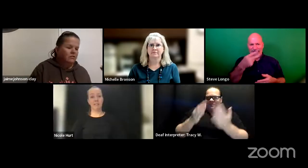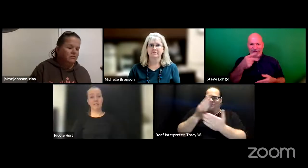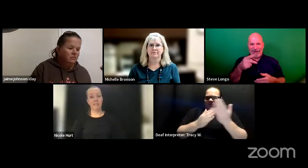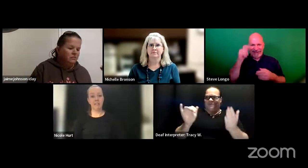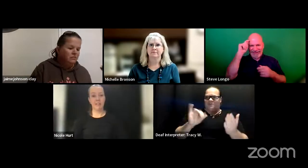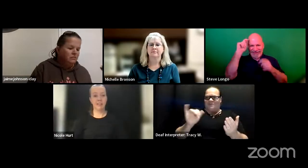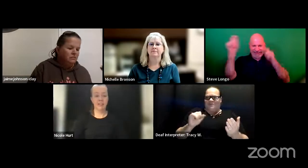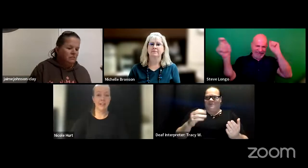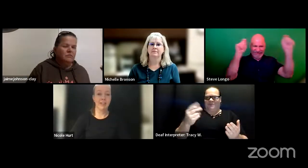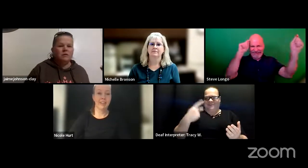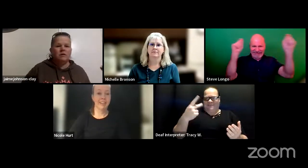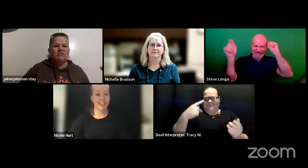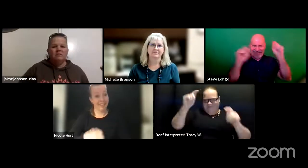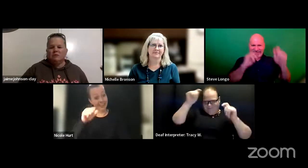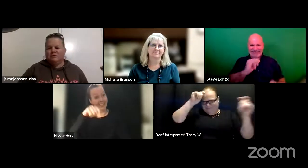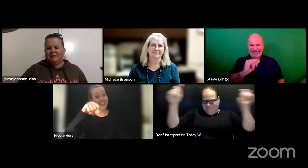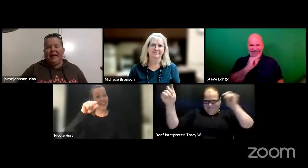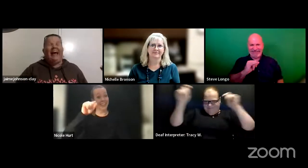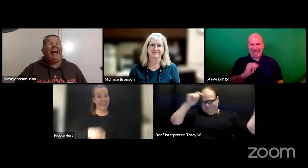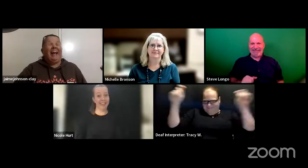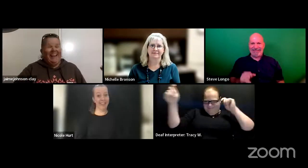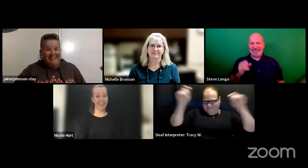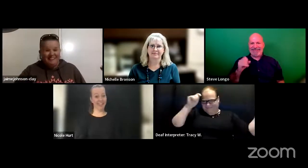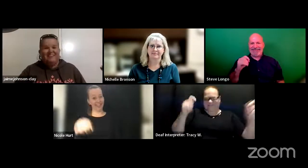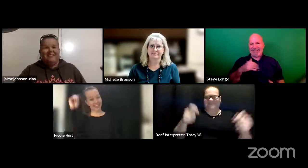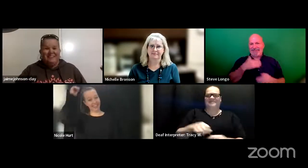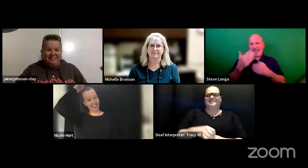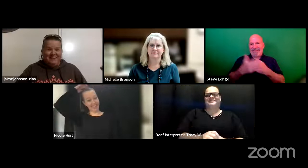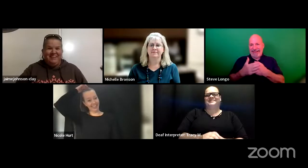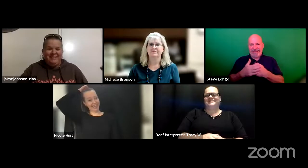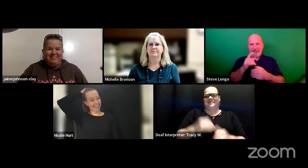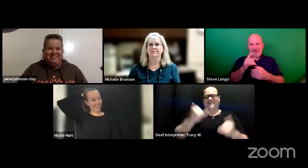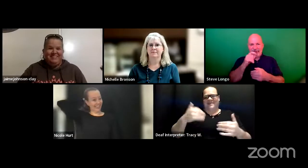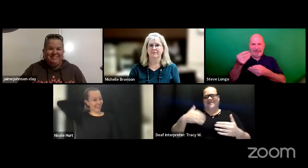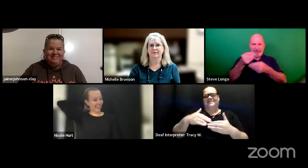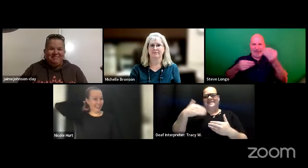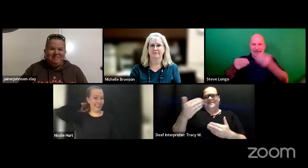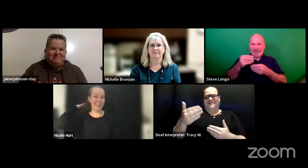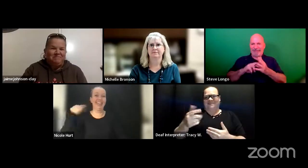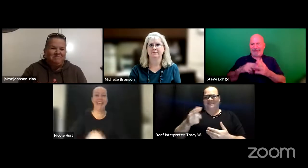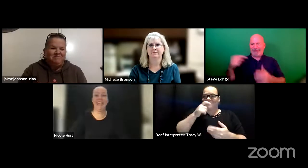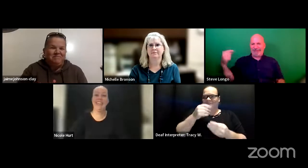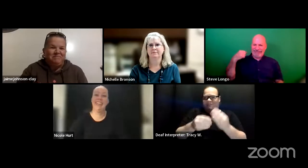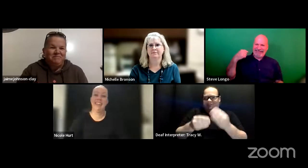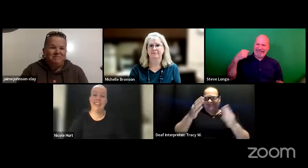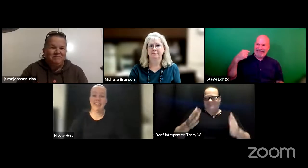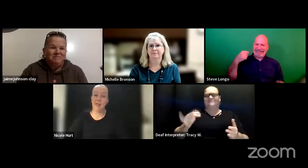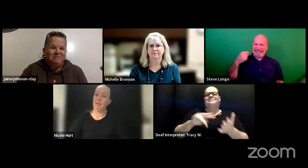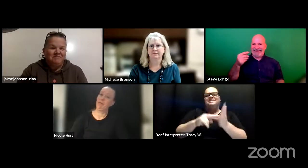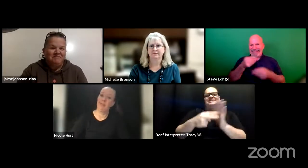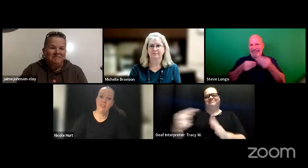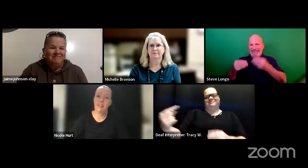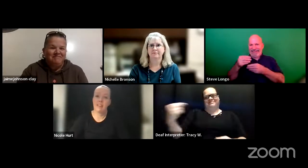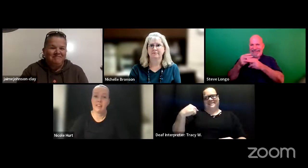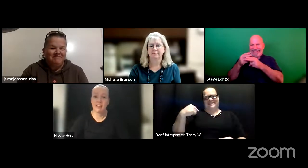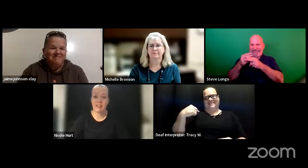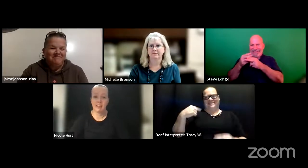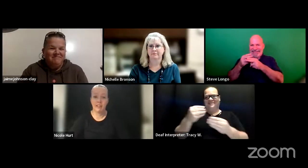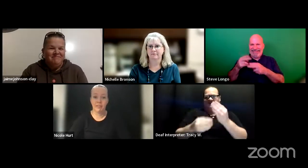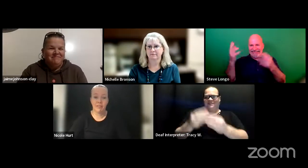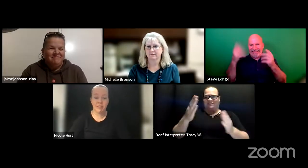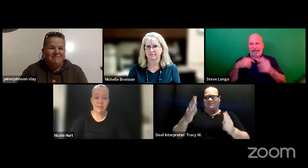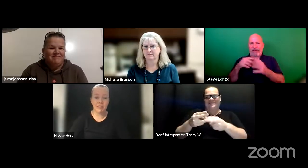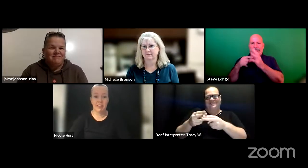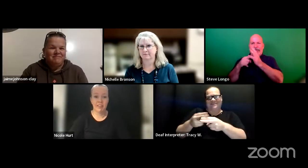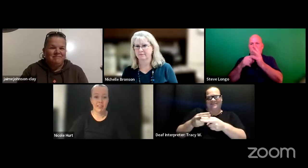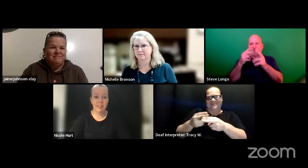And I will share with you the treasurer's report. Again, I am wearing two hats, as is Nicole. So I